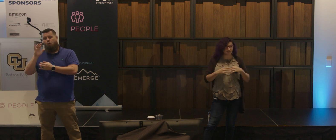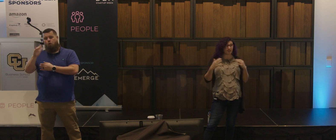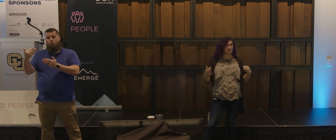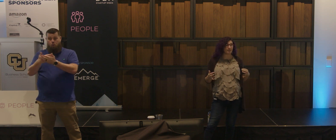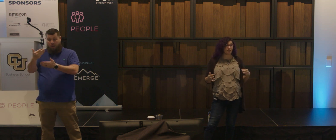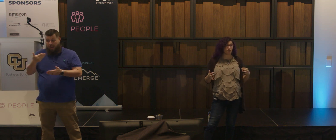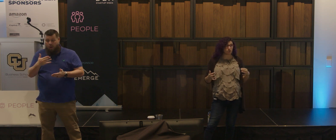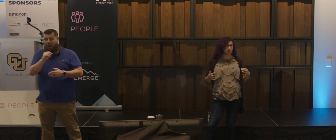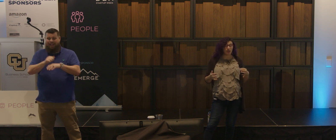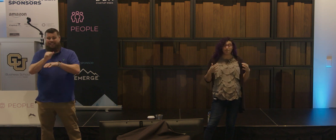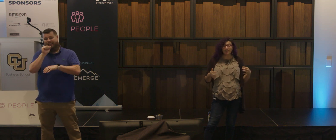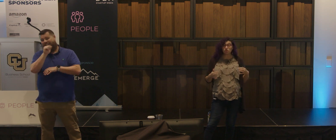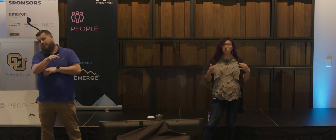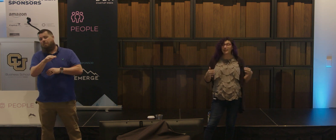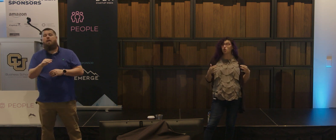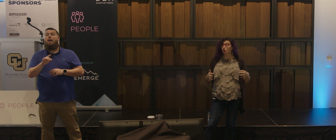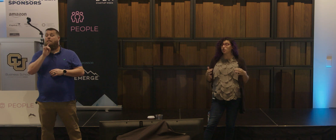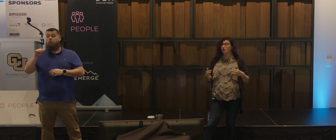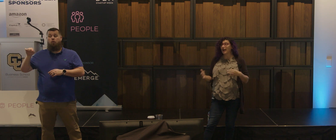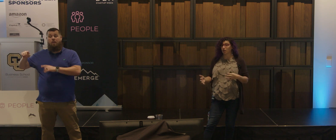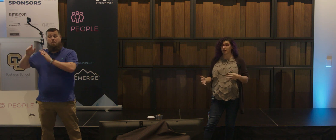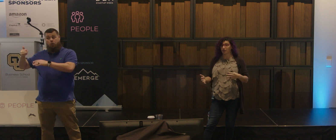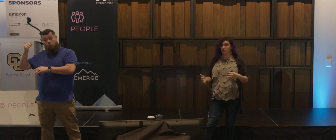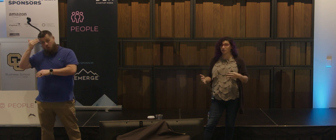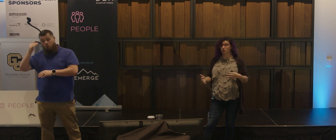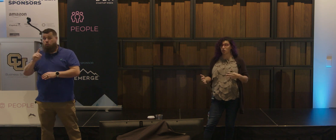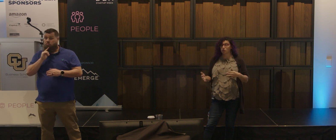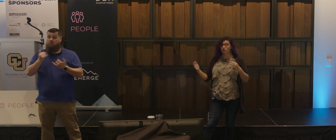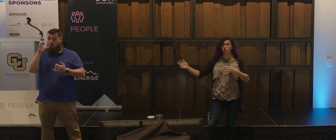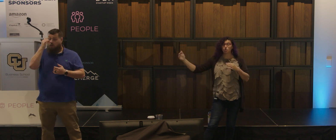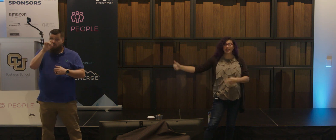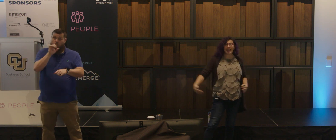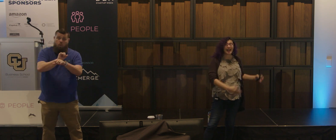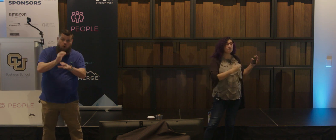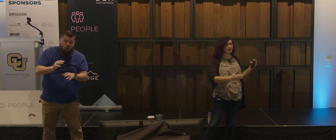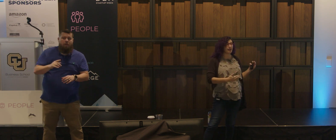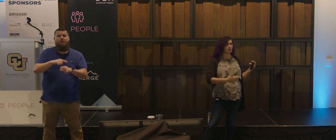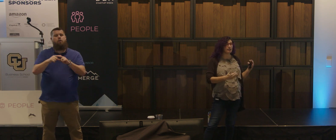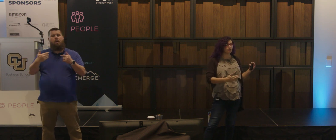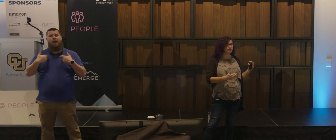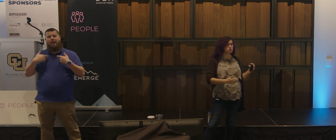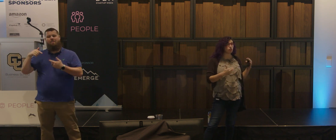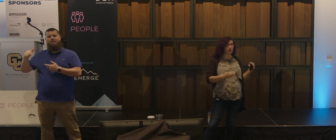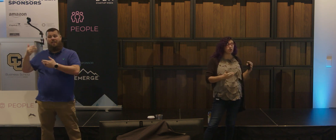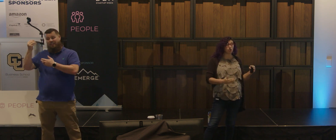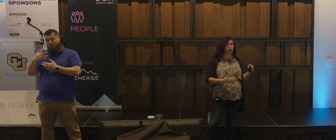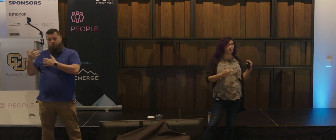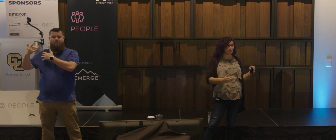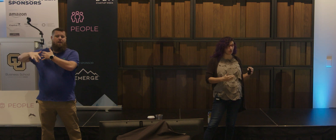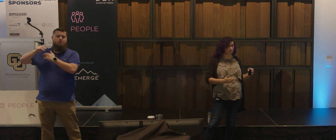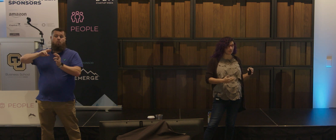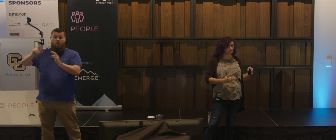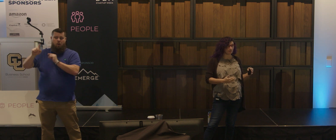hires and sends them that information. Make sure they know you're hiring so that you can have that information ready to